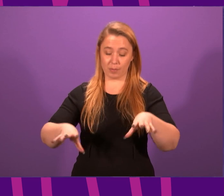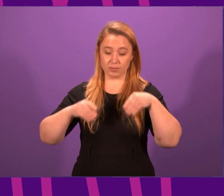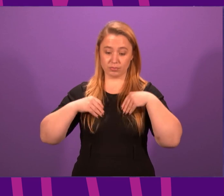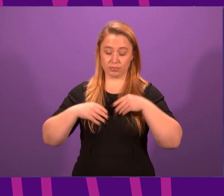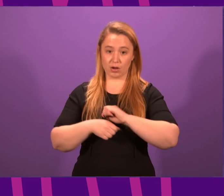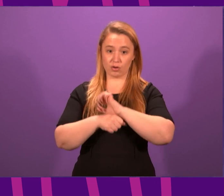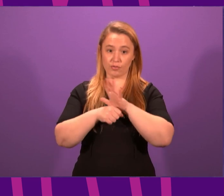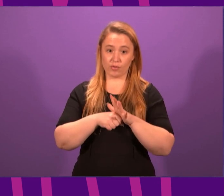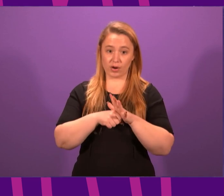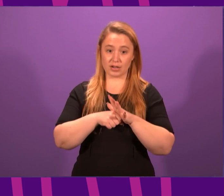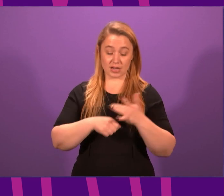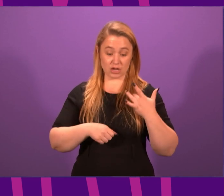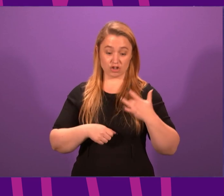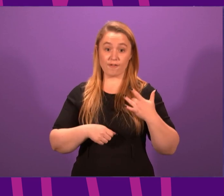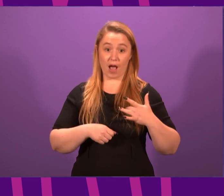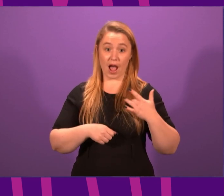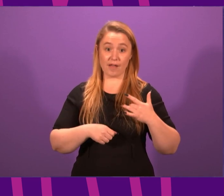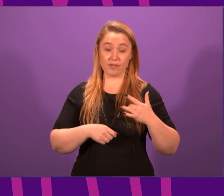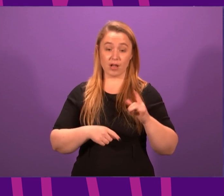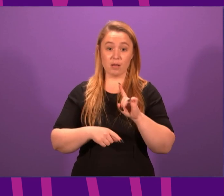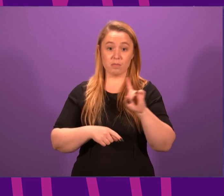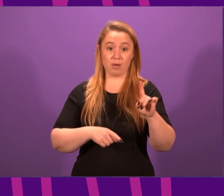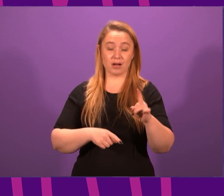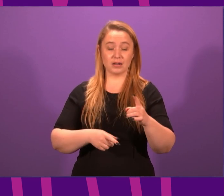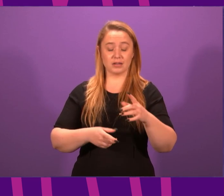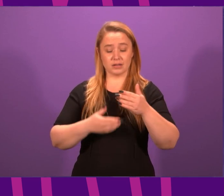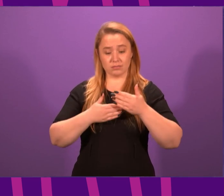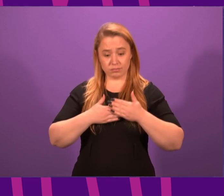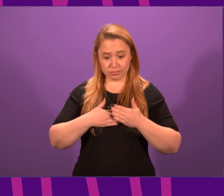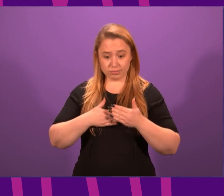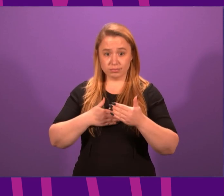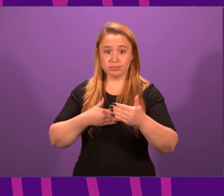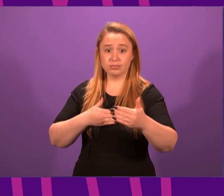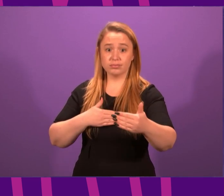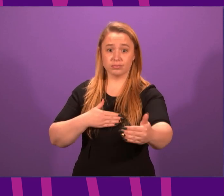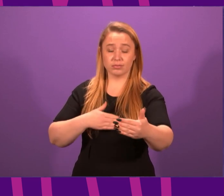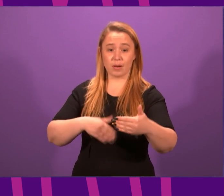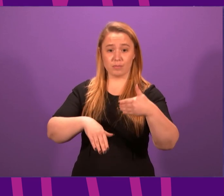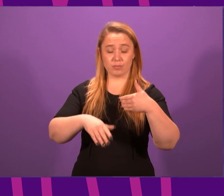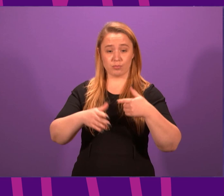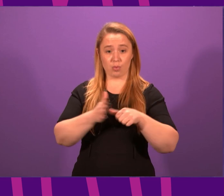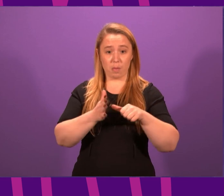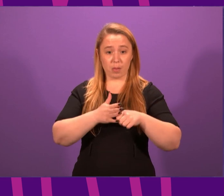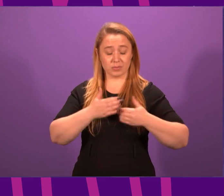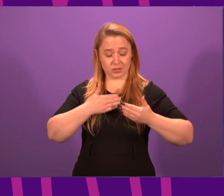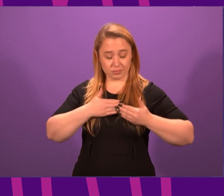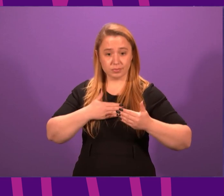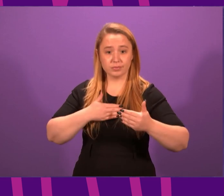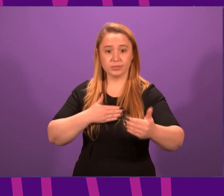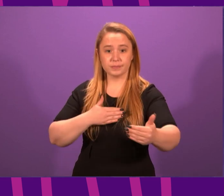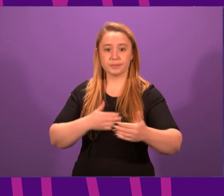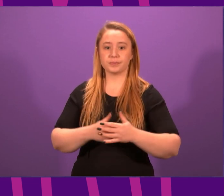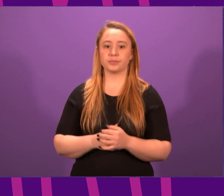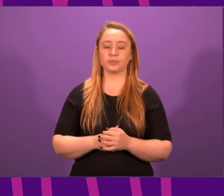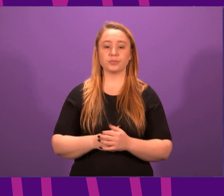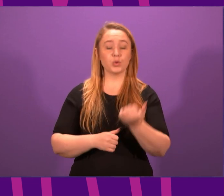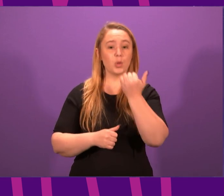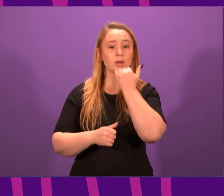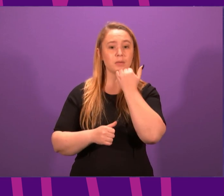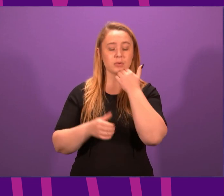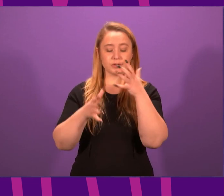impact of surviving COVID, but enduring long COVID. The rising cases we've seen in recent times in